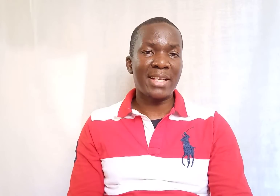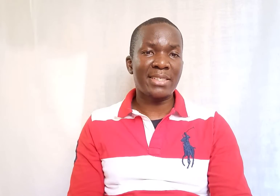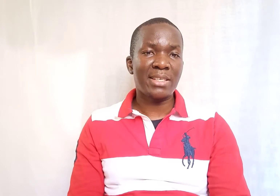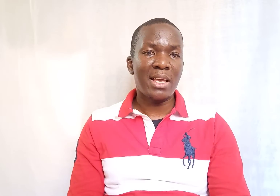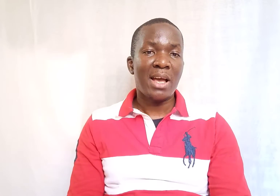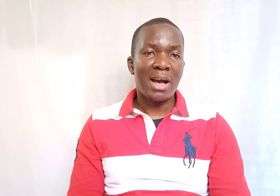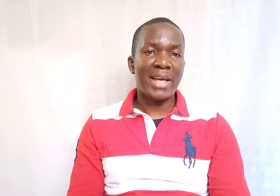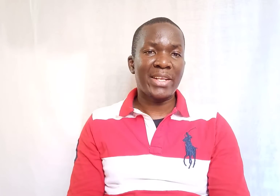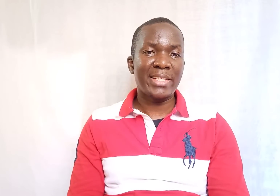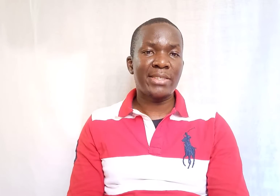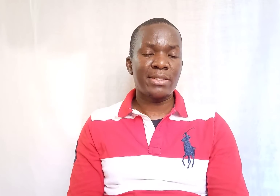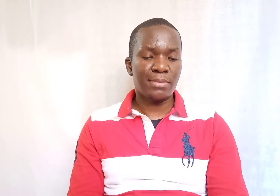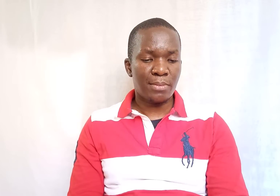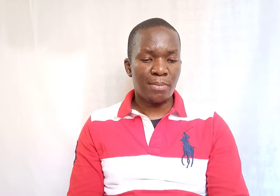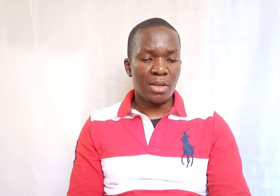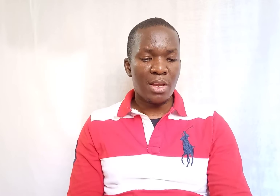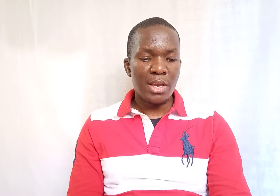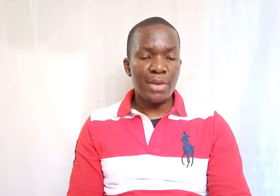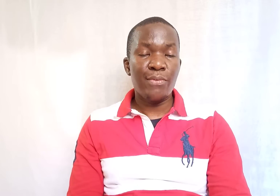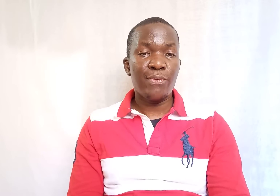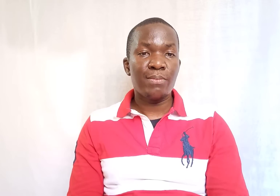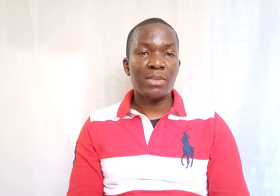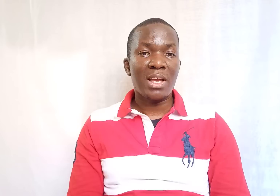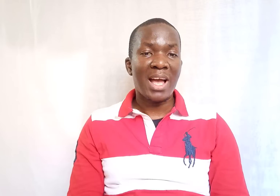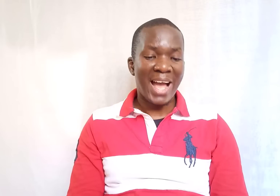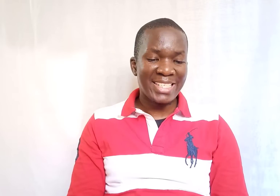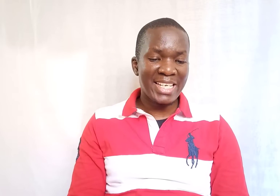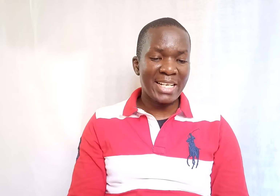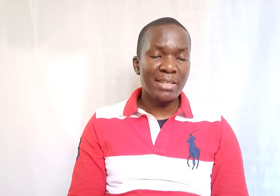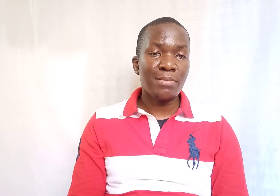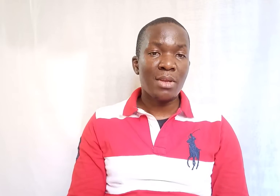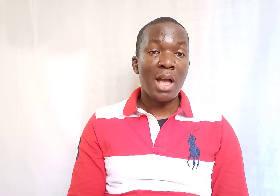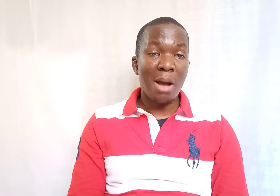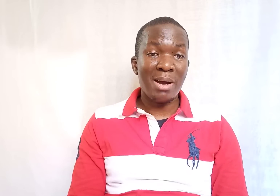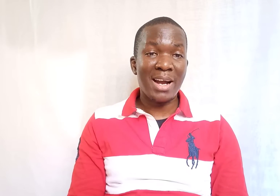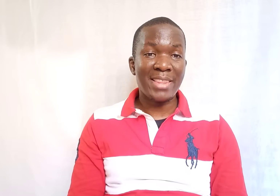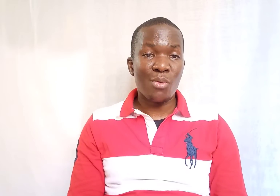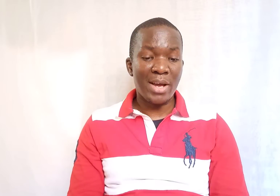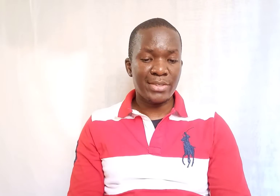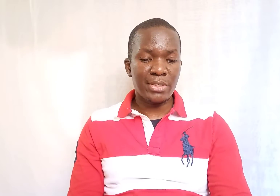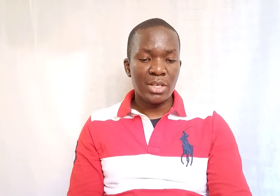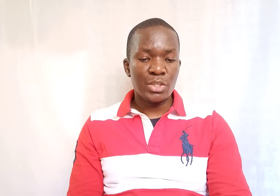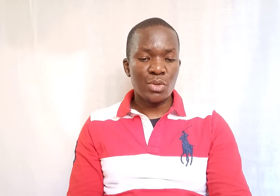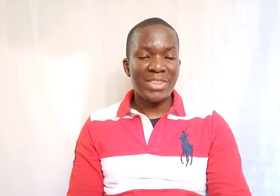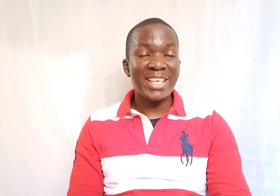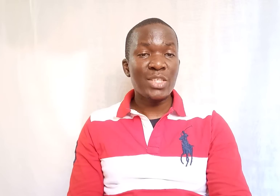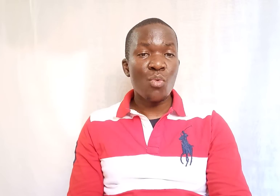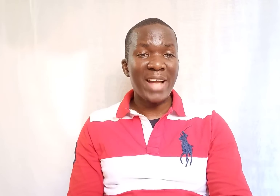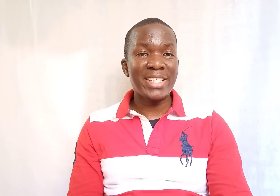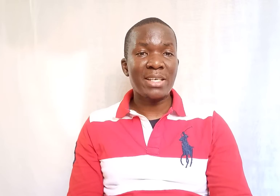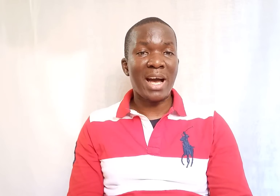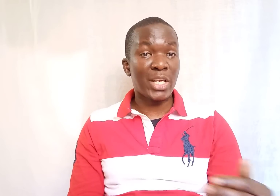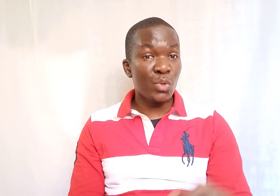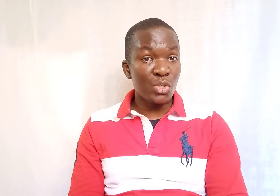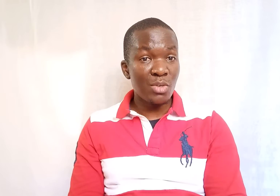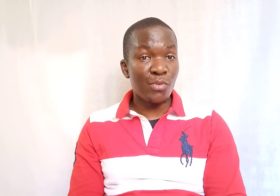as unless, if, until, among other words. So these words are used, of course,